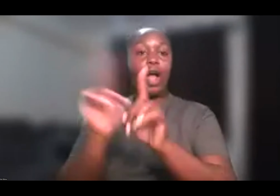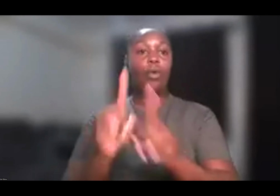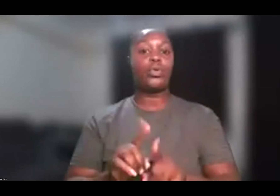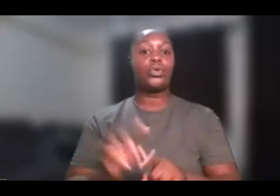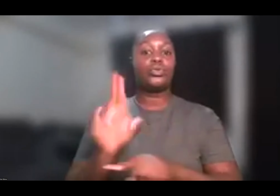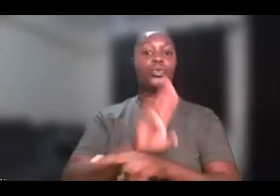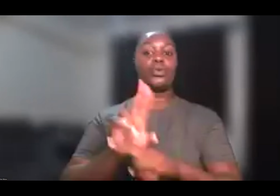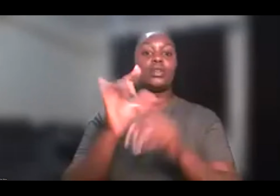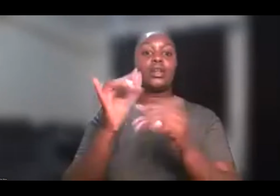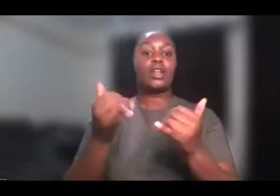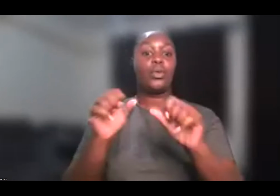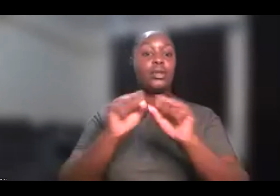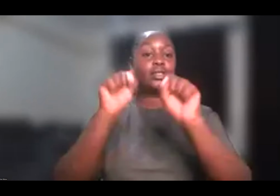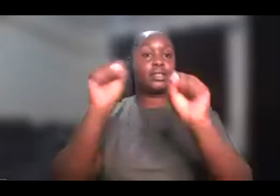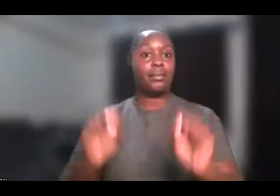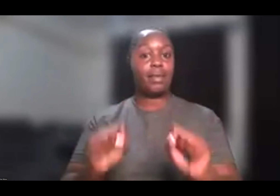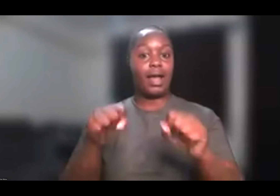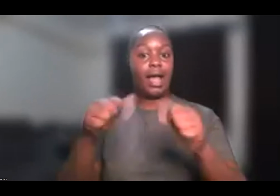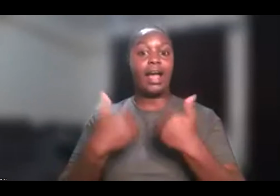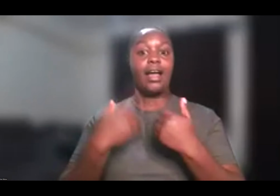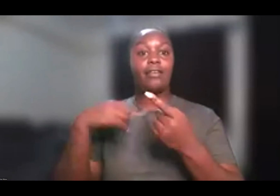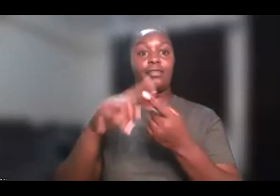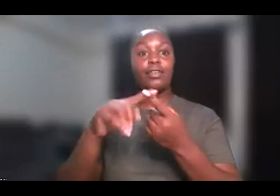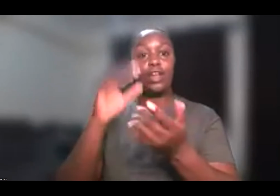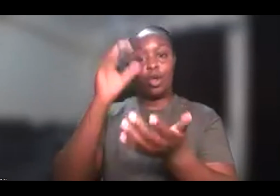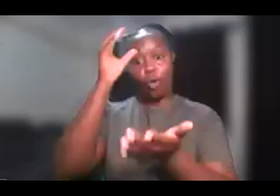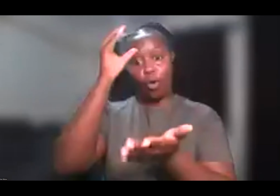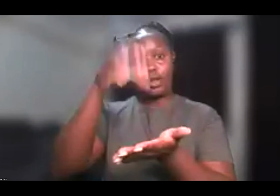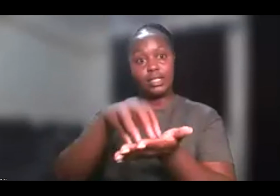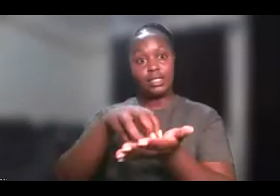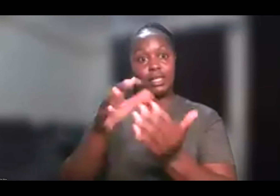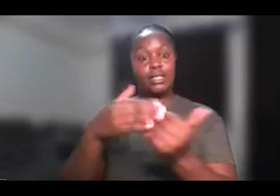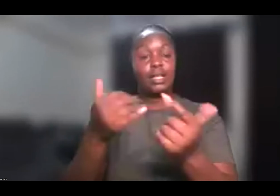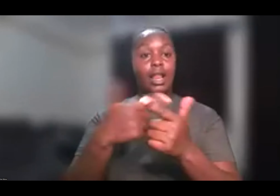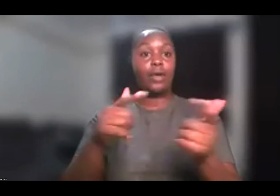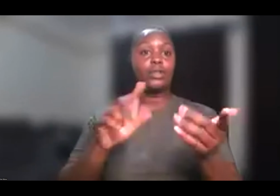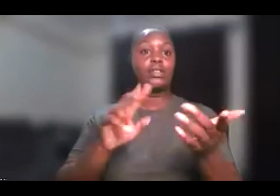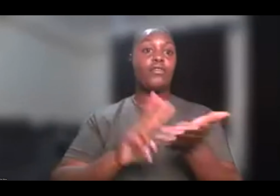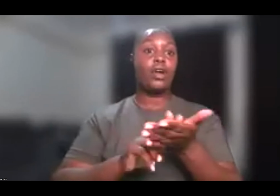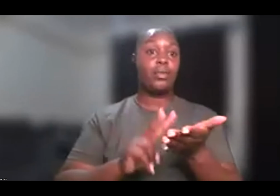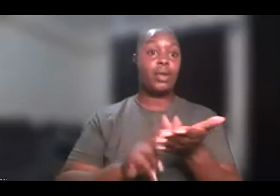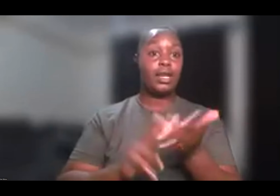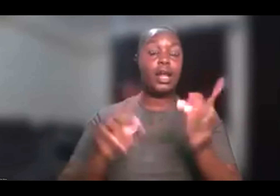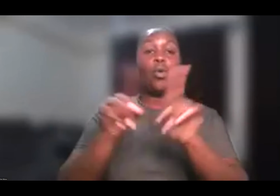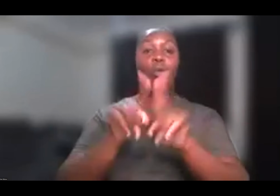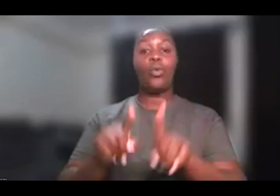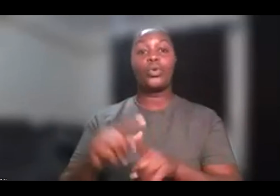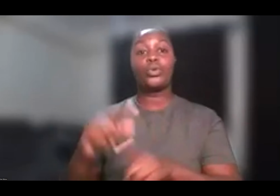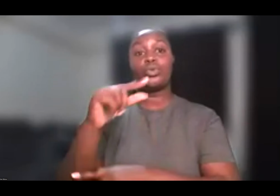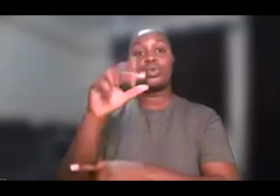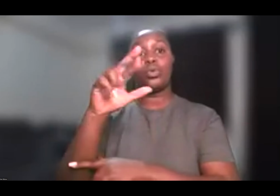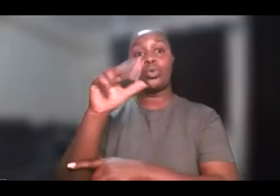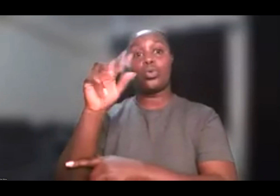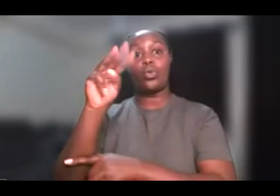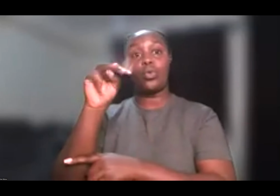as sign language have its vocabulary and grammar, and we will map it to a sign language asset and